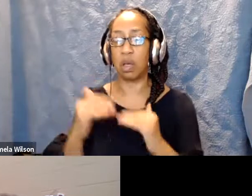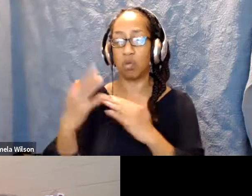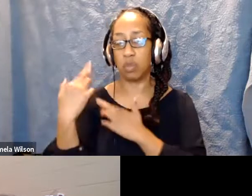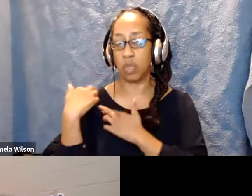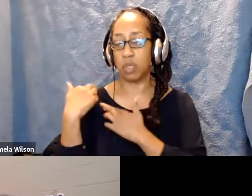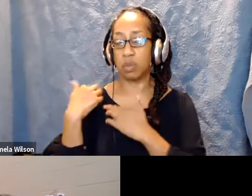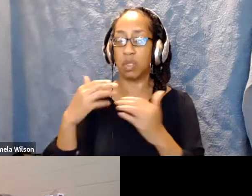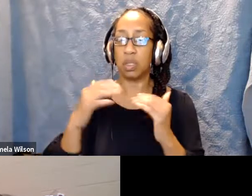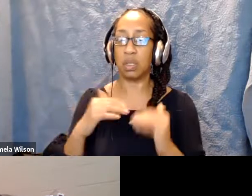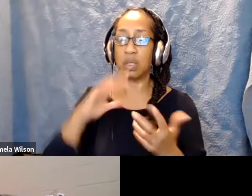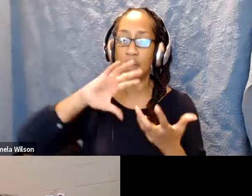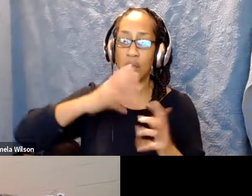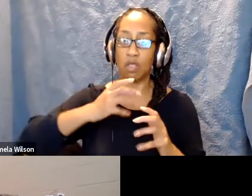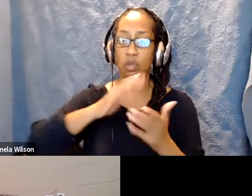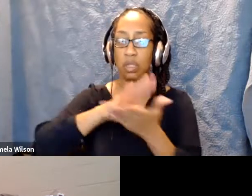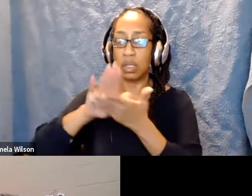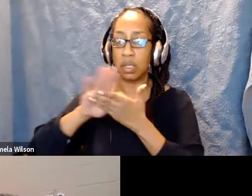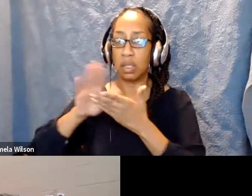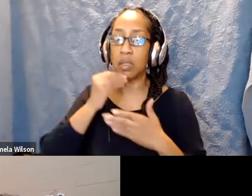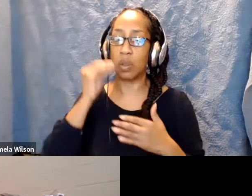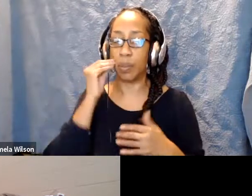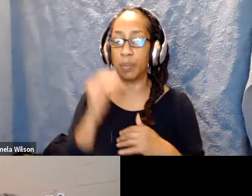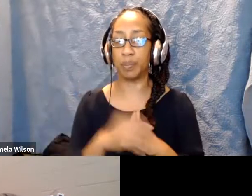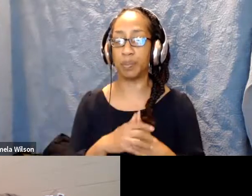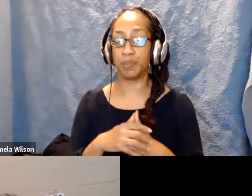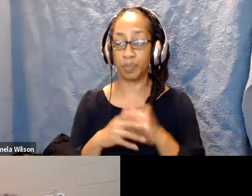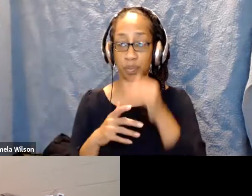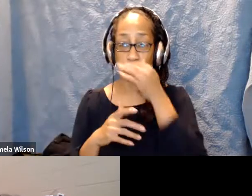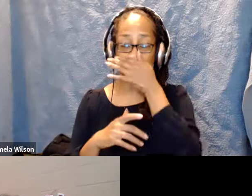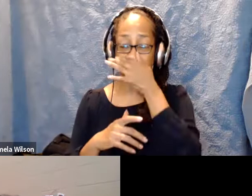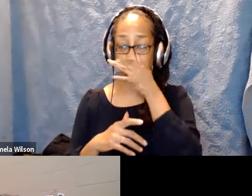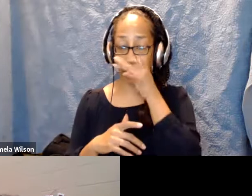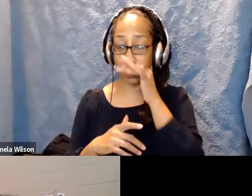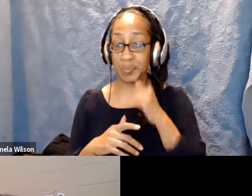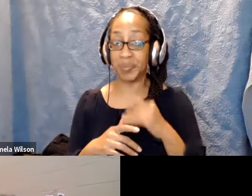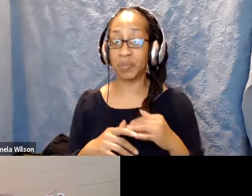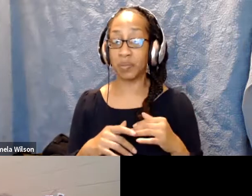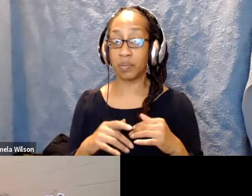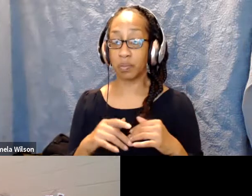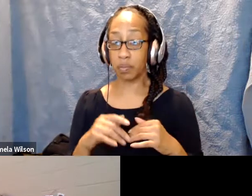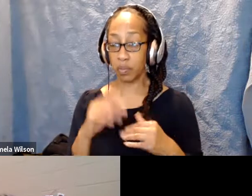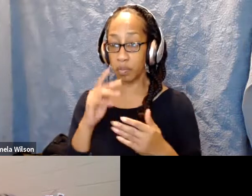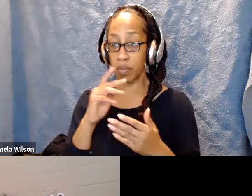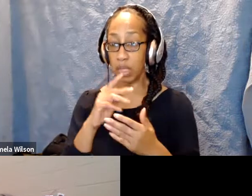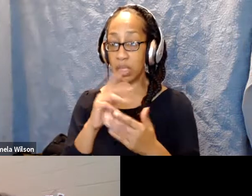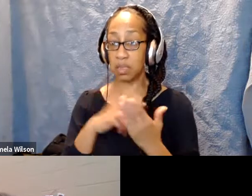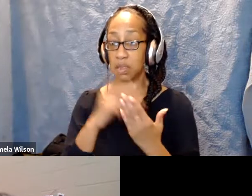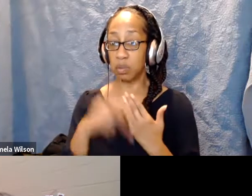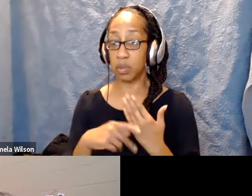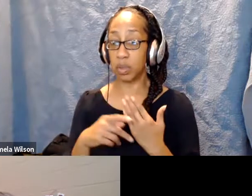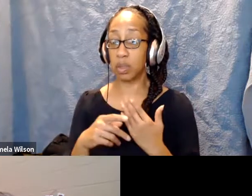other things. It's just really kind of an all-inclusive program as far as independent living skills.